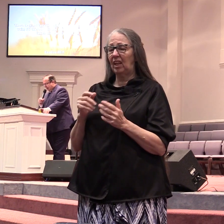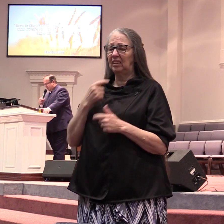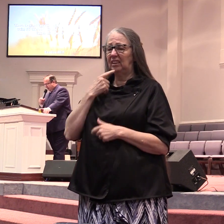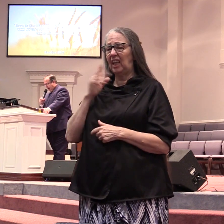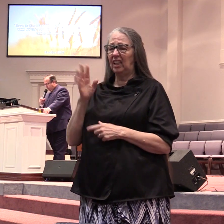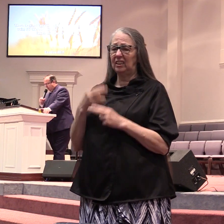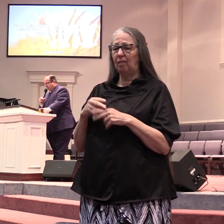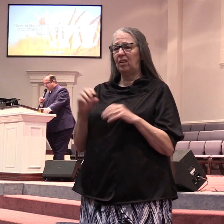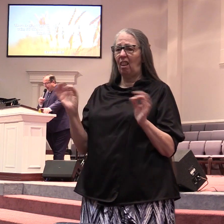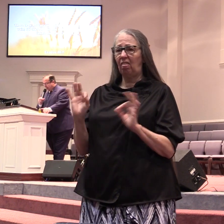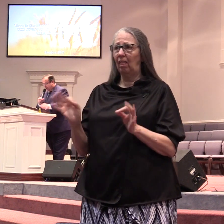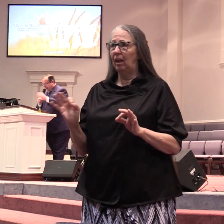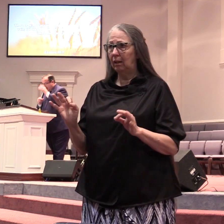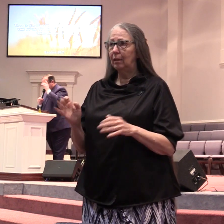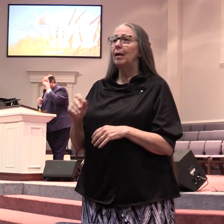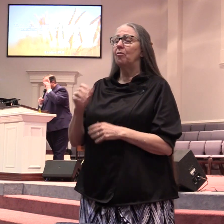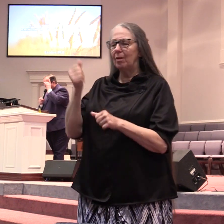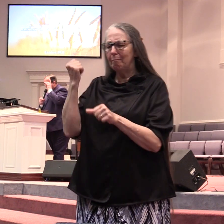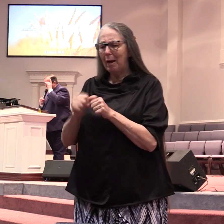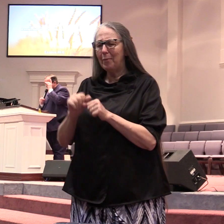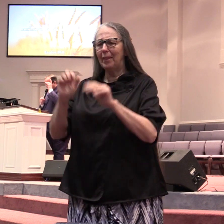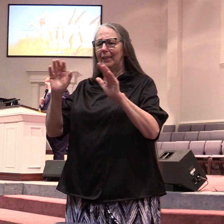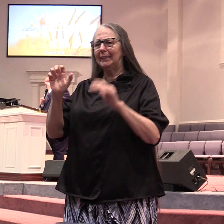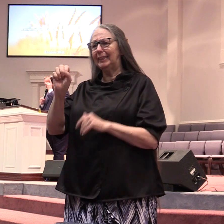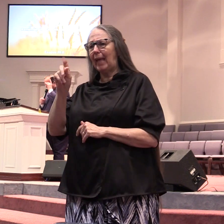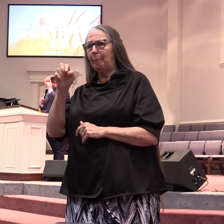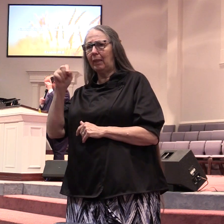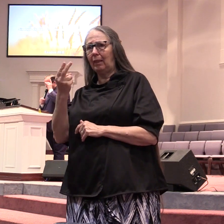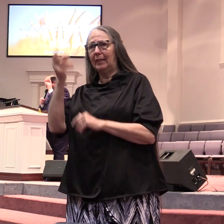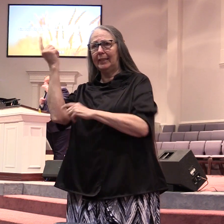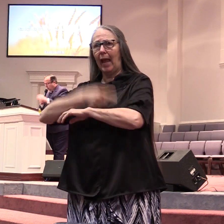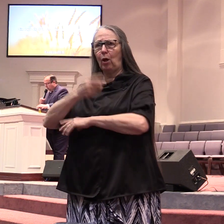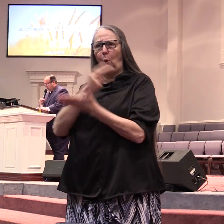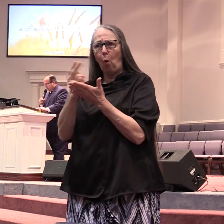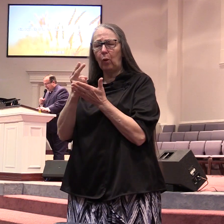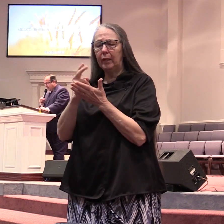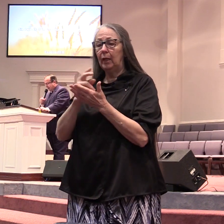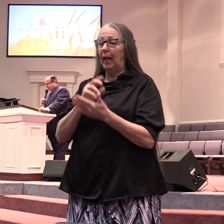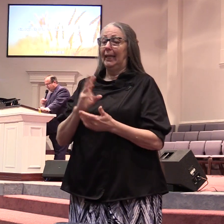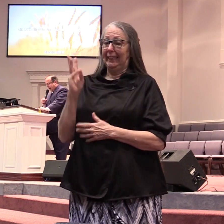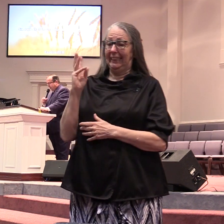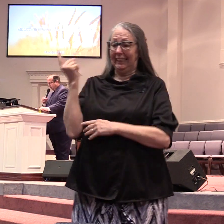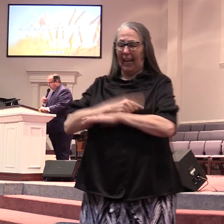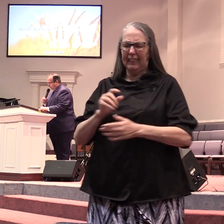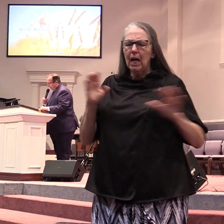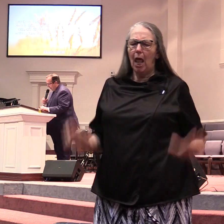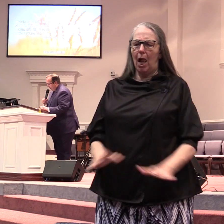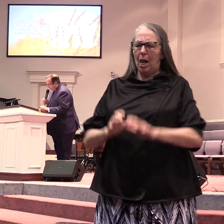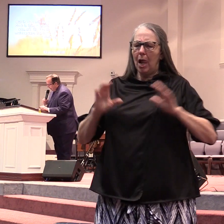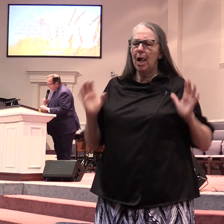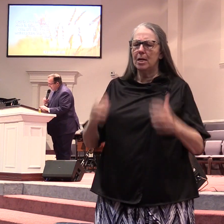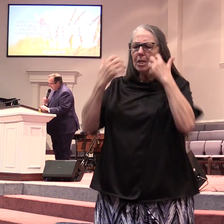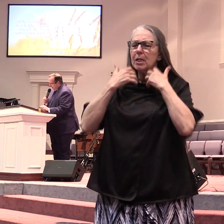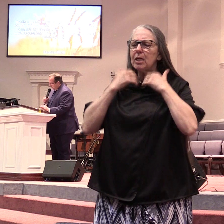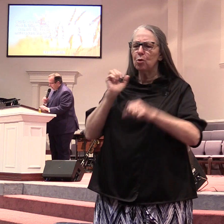his name in vain. Remember the Sabbath day to keep it holy. 6 days shalt thou labor and do all thy work, but the seventh day is the Sabbath of the Lord thy God.